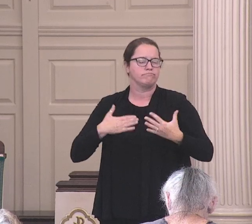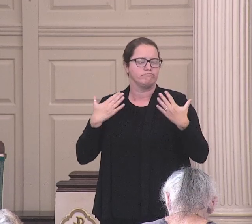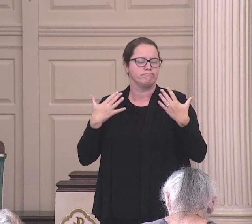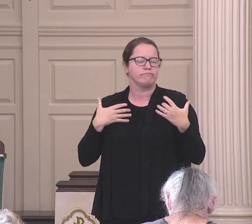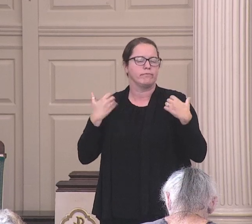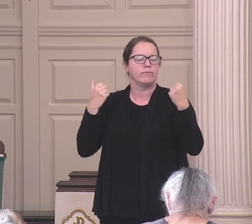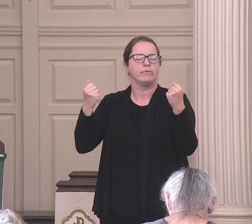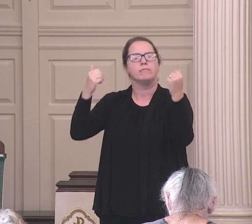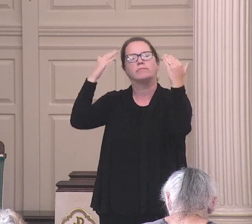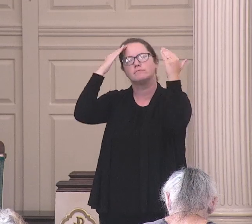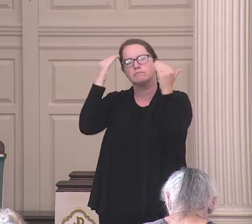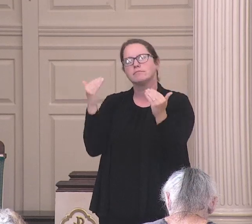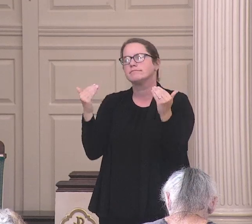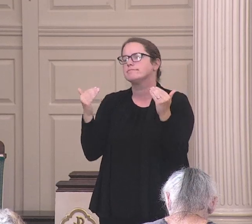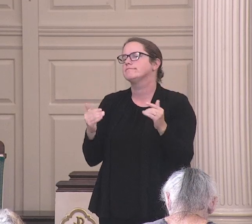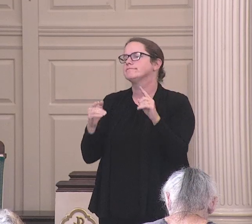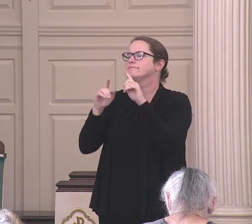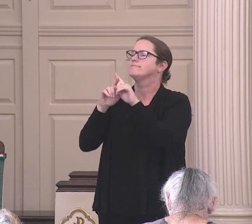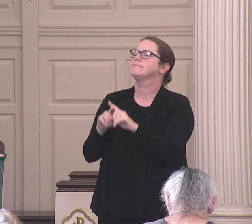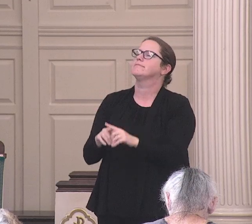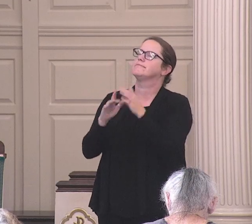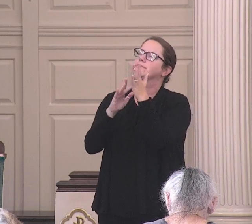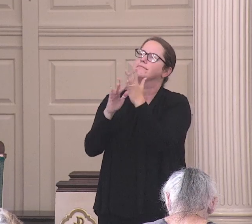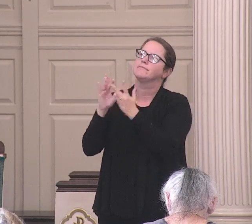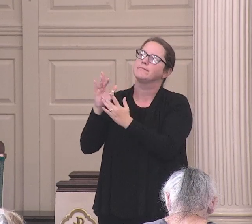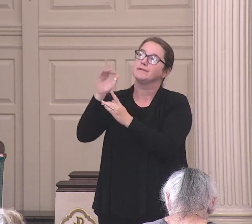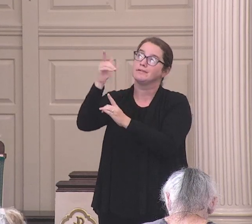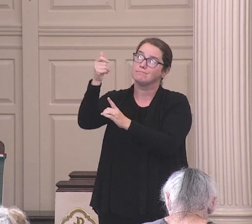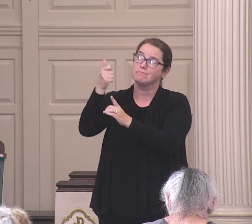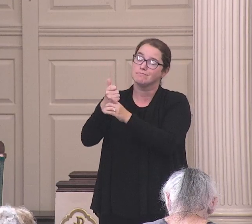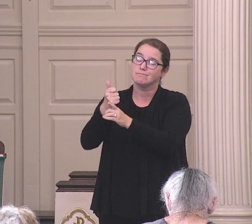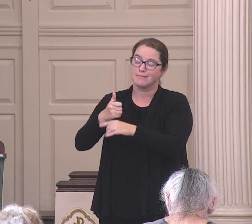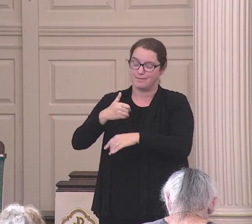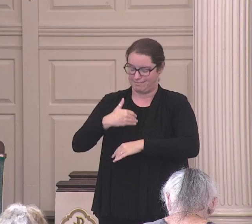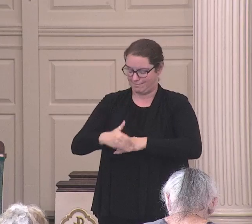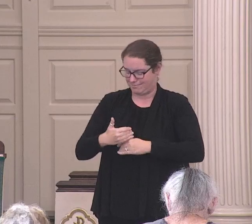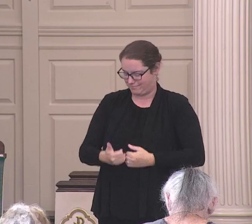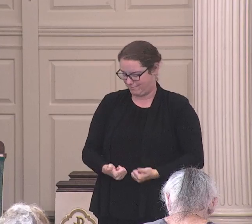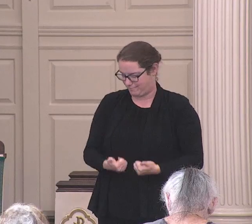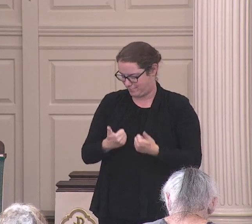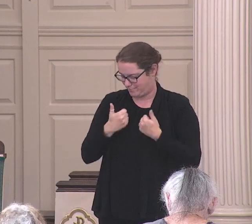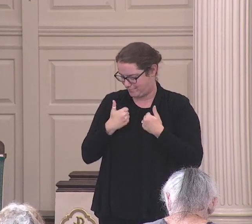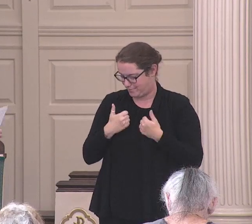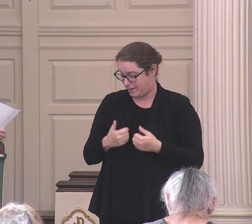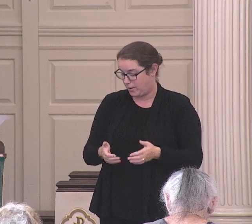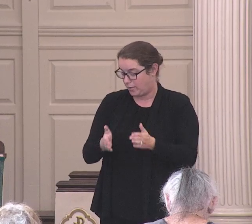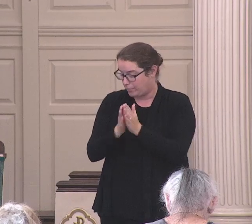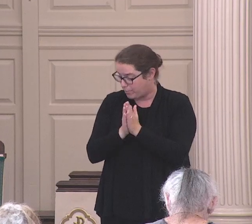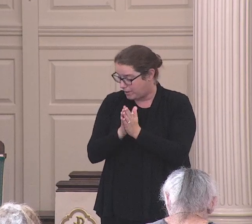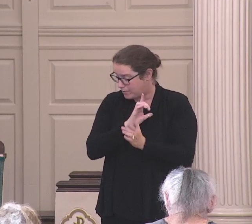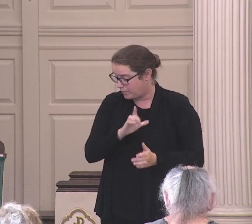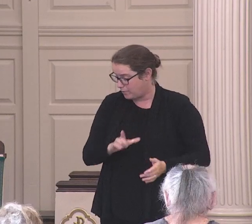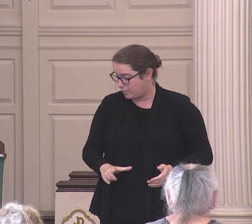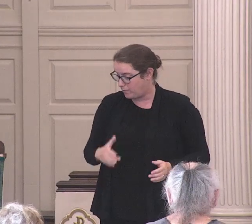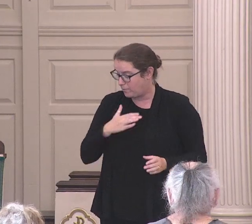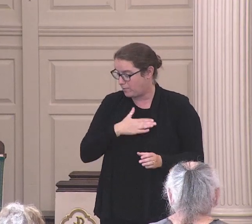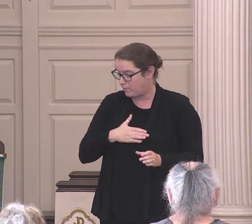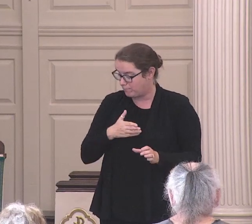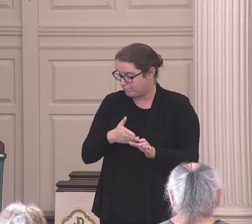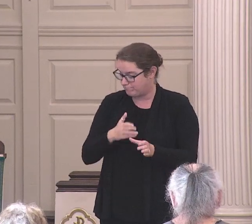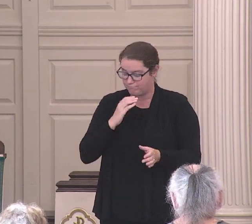strength, nourished by Jesus, the living bread. We pray to the Lord. Lord, hear our